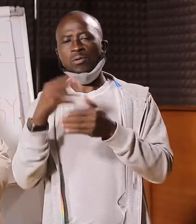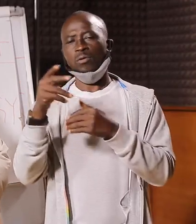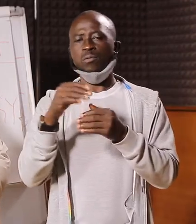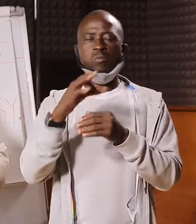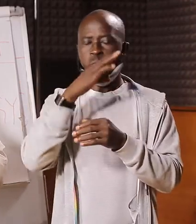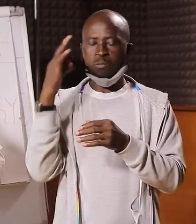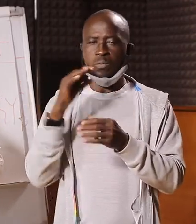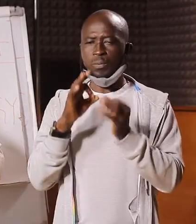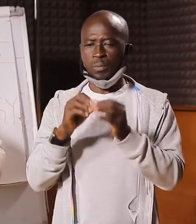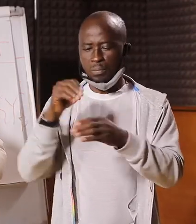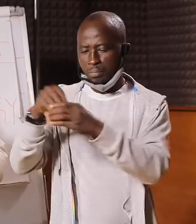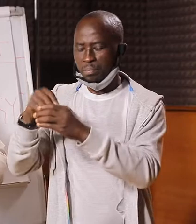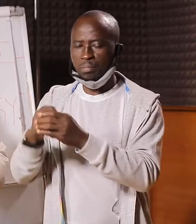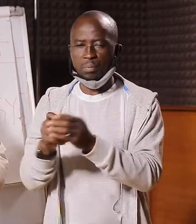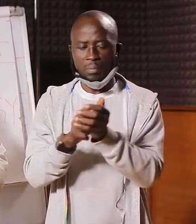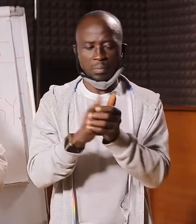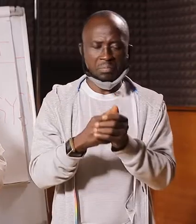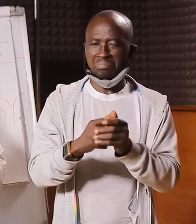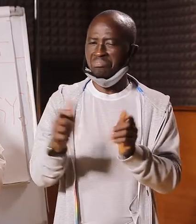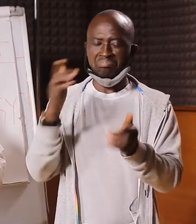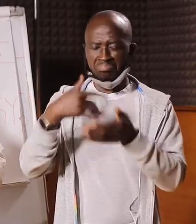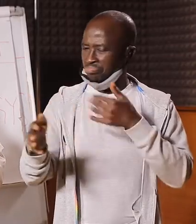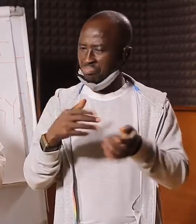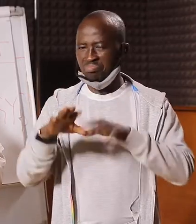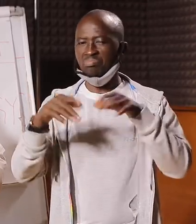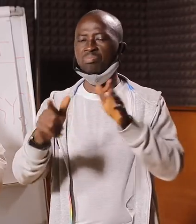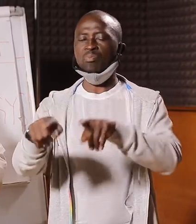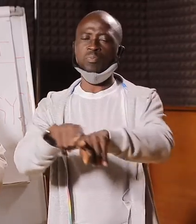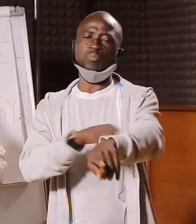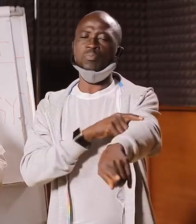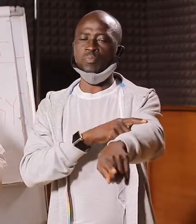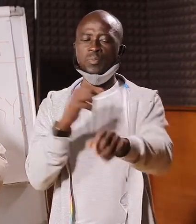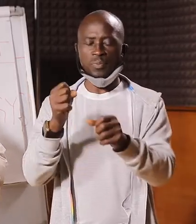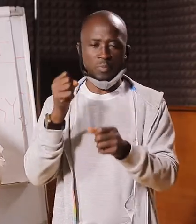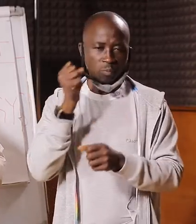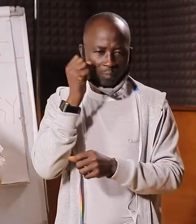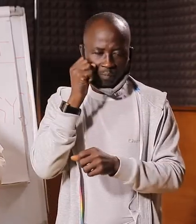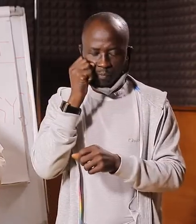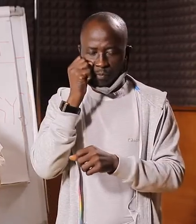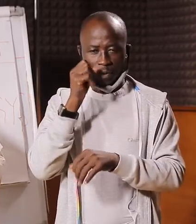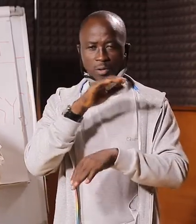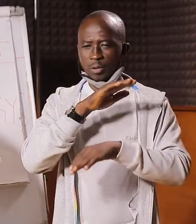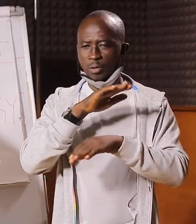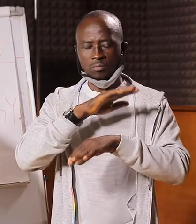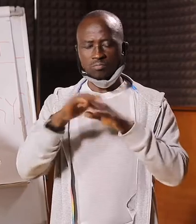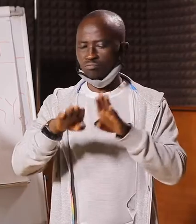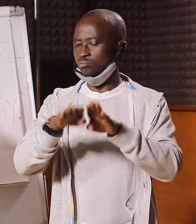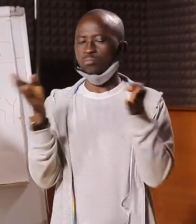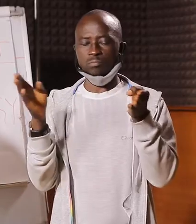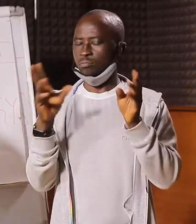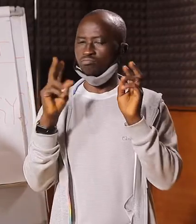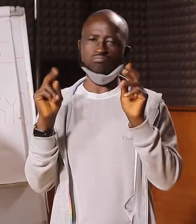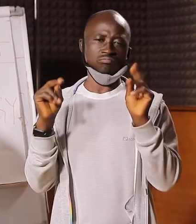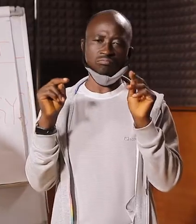plant maize, if you plant maize, no matter how long you leave it in the farm, the seeds do not get discharged from the cob